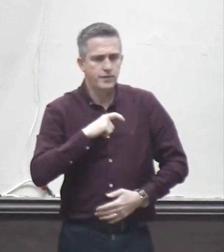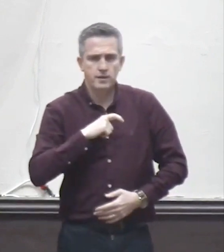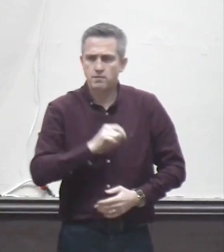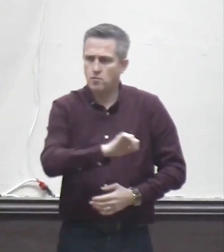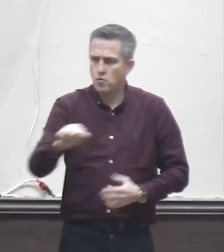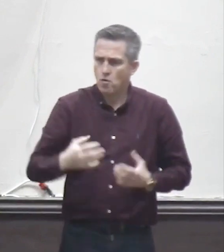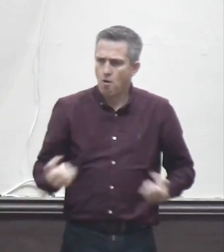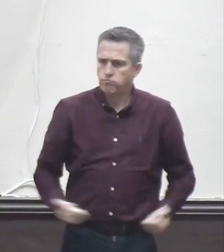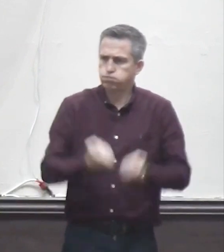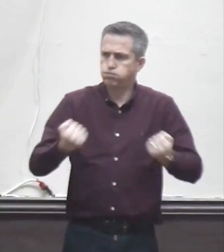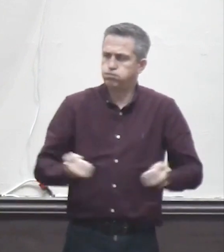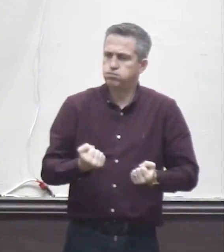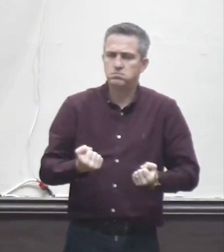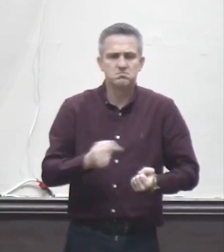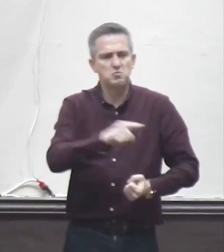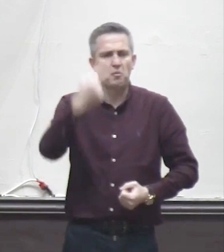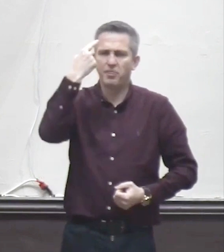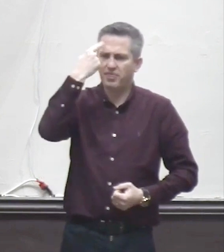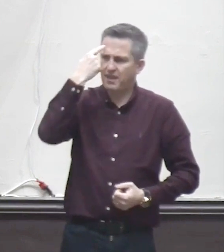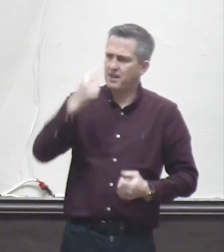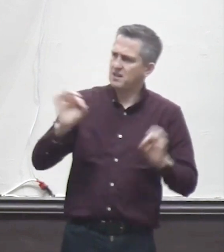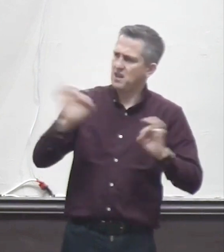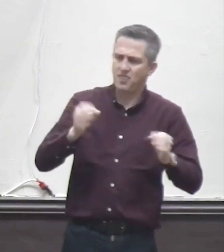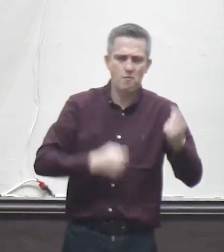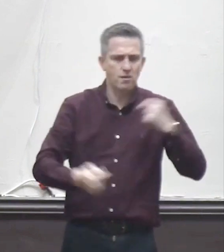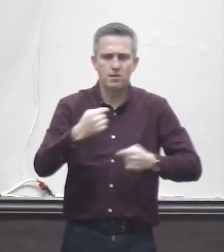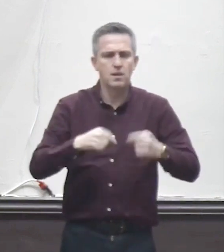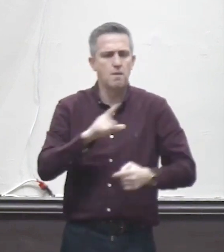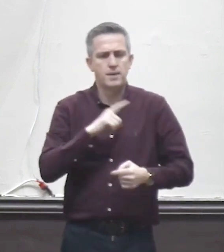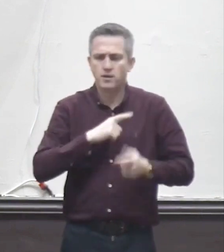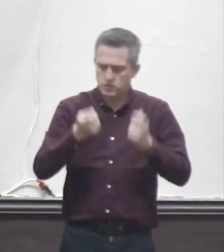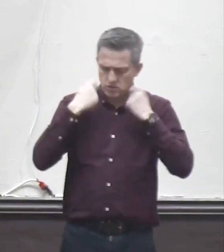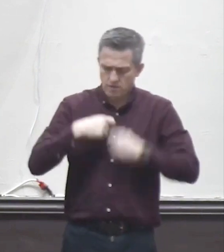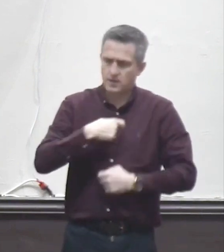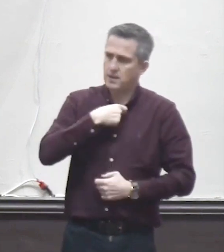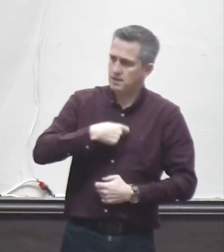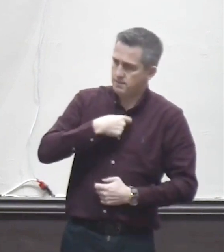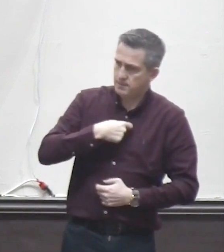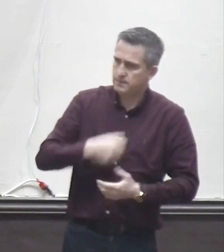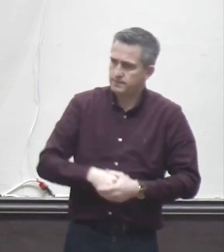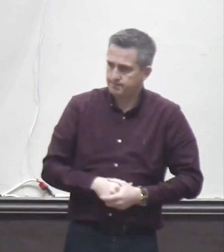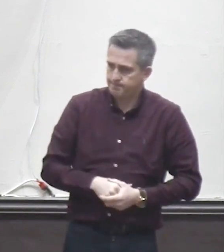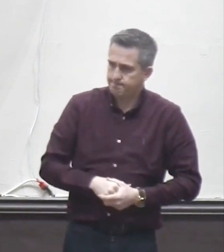assured that nothing will befall me of harm because I'm wearing this particular amulet.